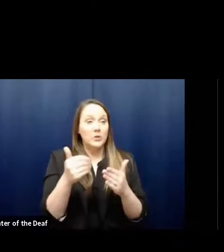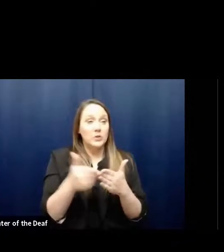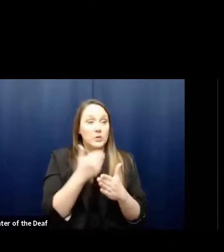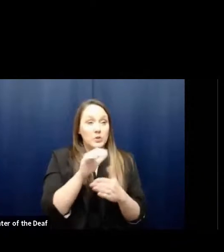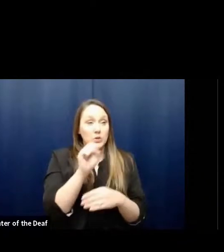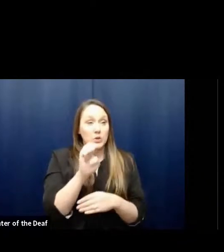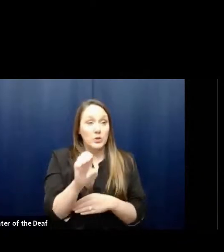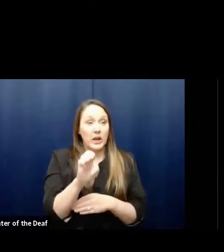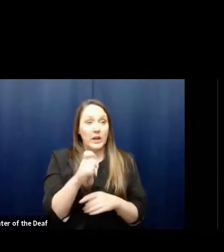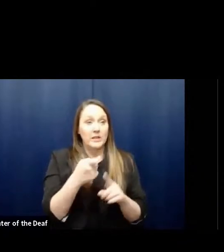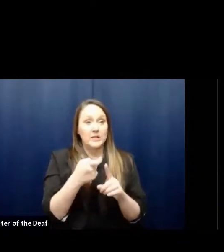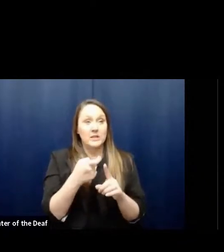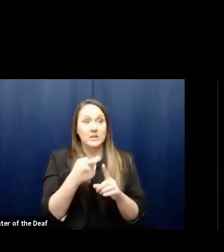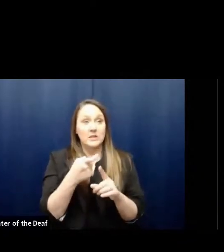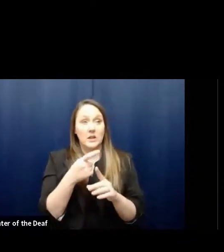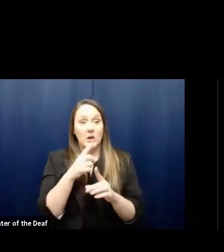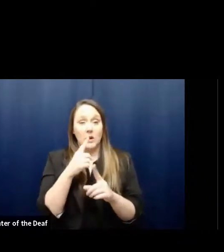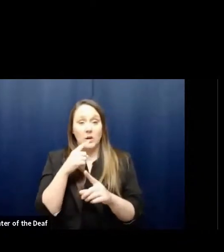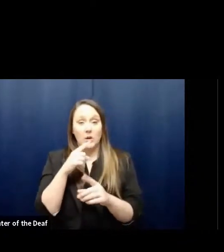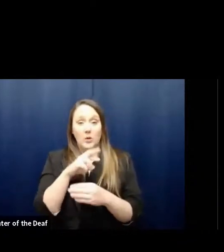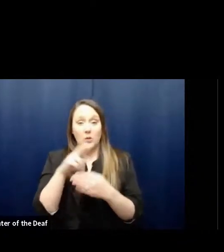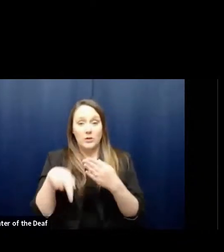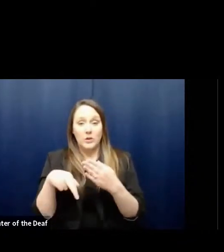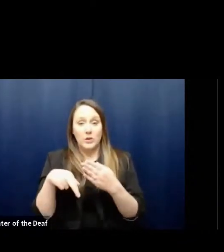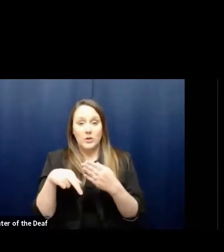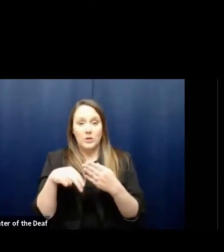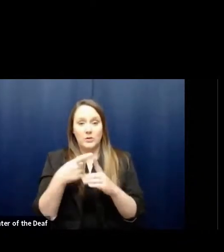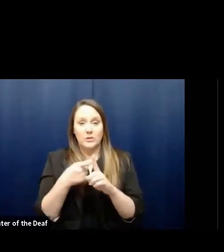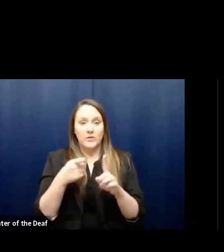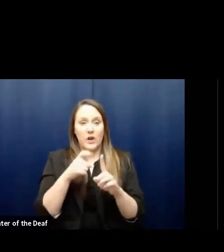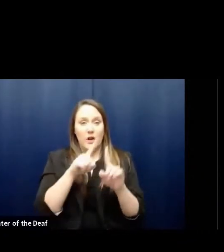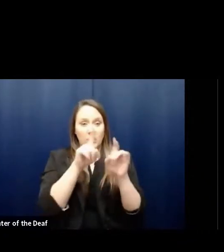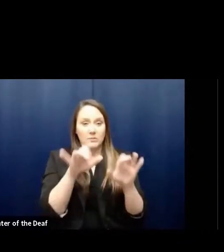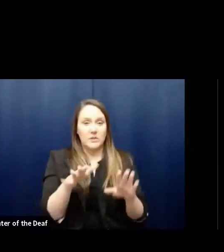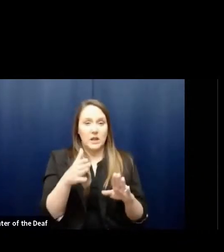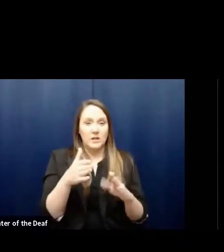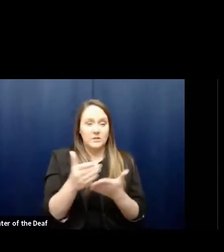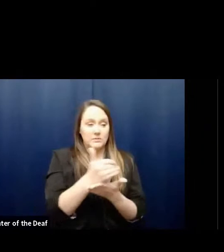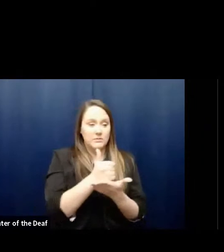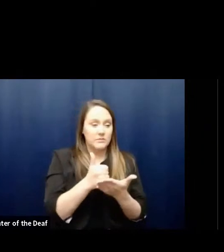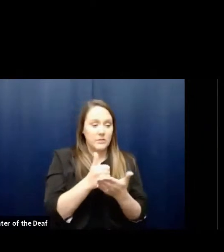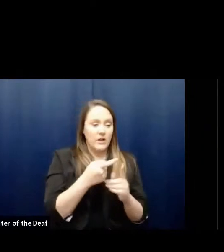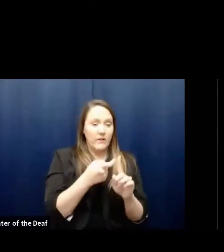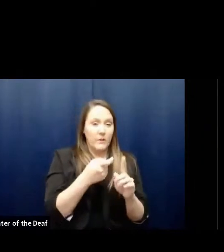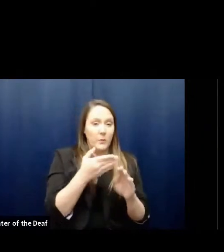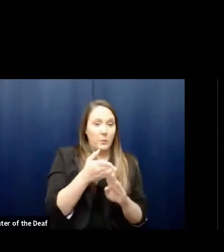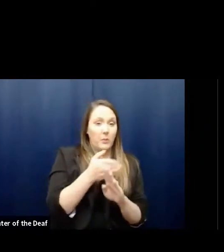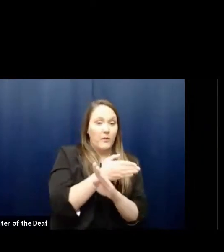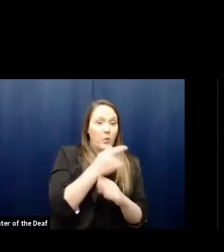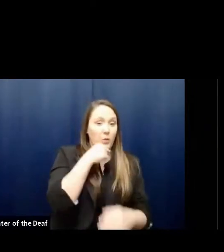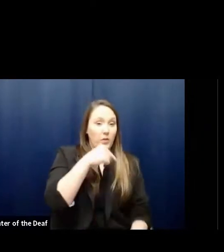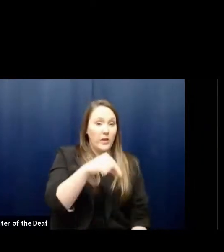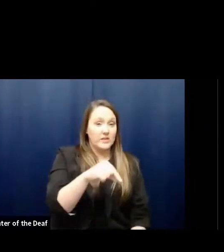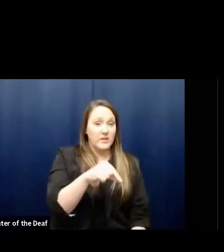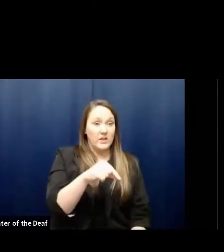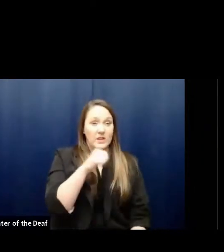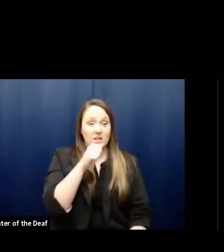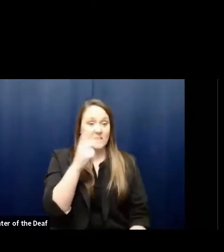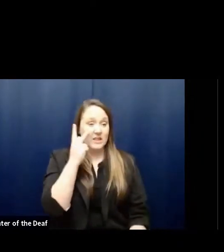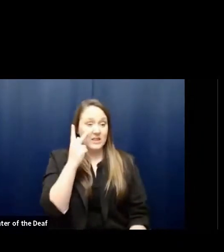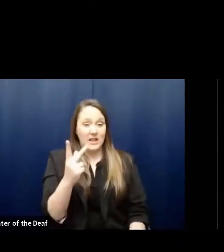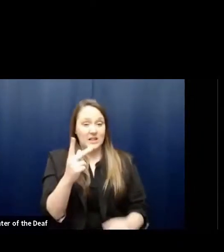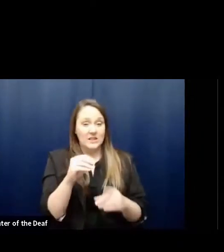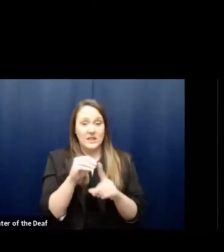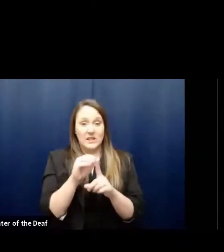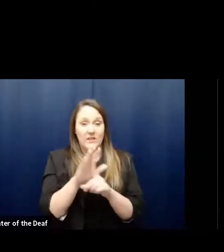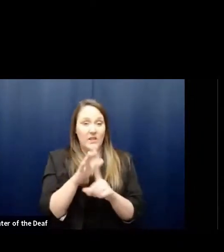specimens collected just prior to Thanksgiving, which means that we haven't yet seen the impact of the holiday on COVID. Do you have any comment on this?